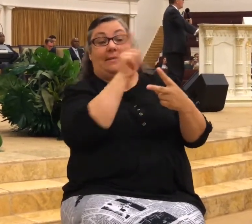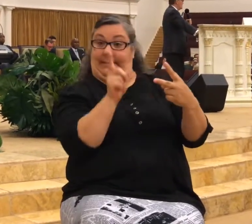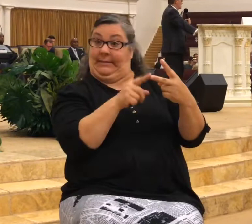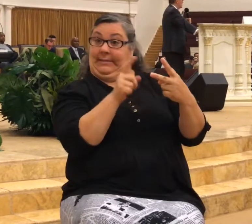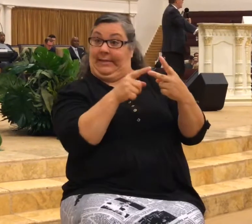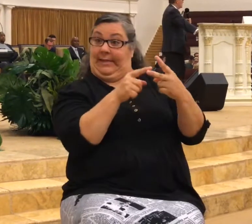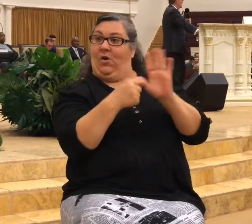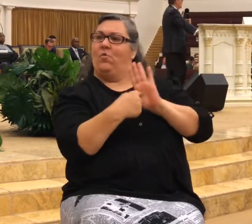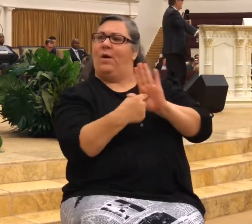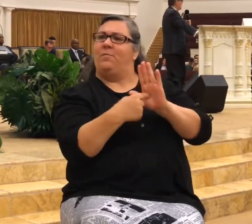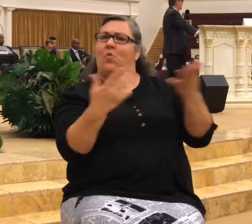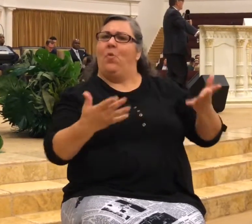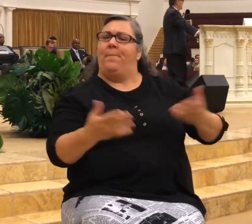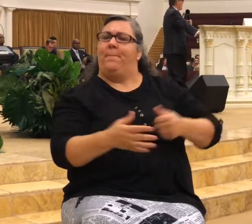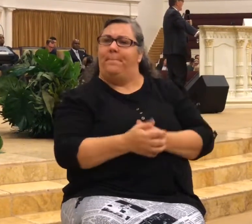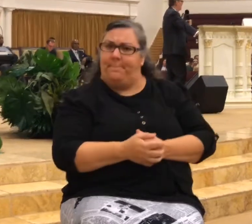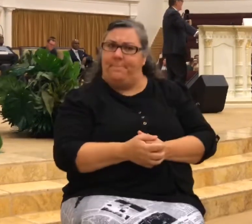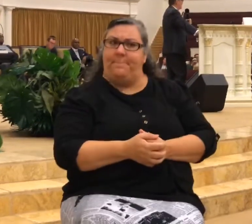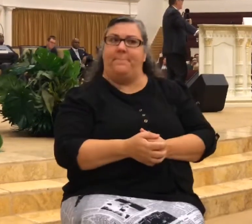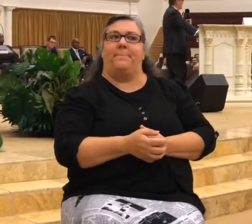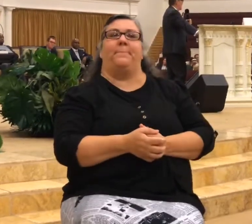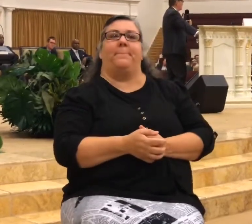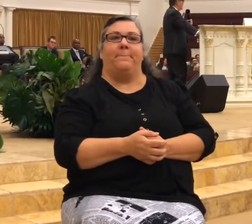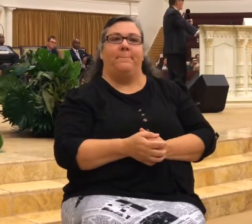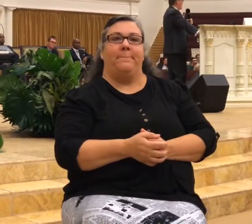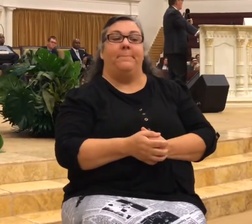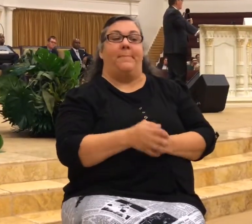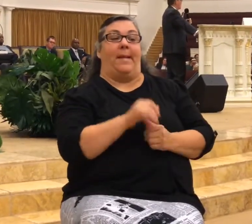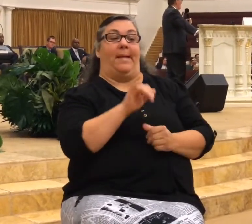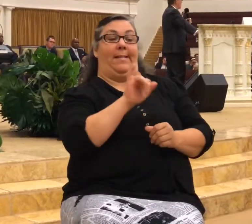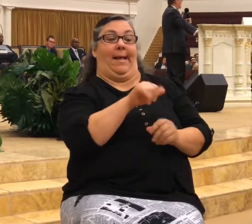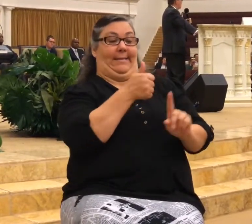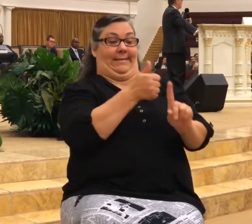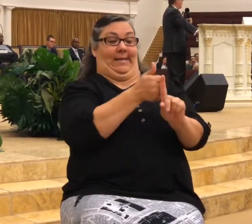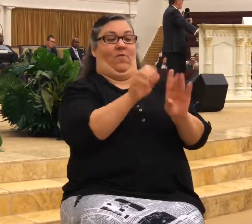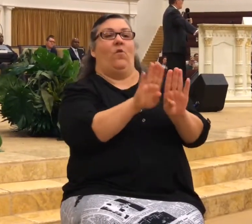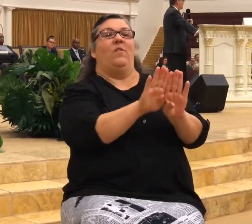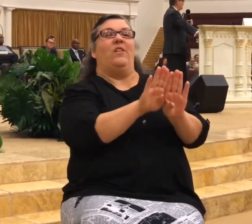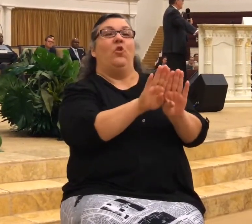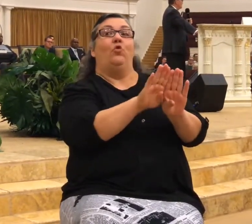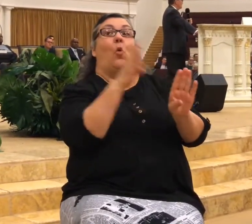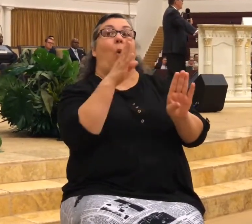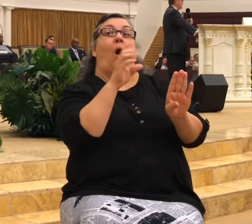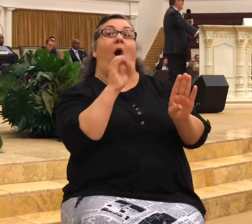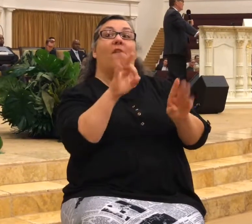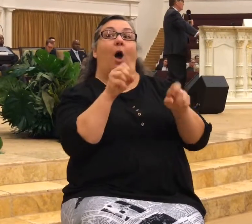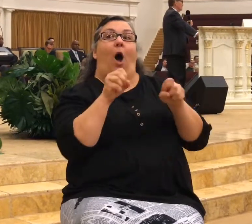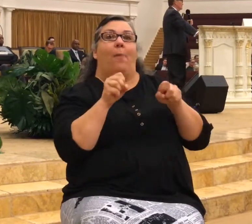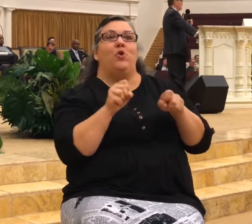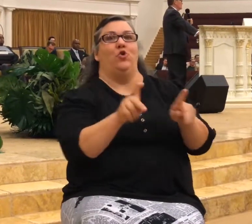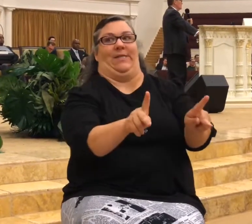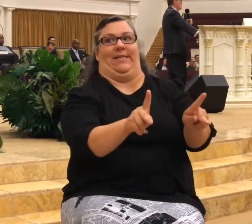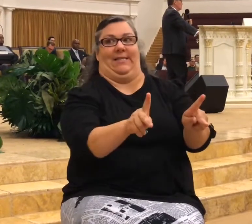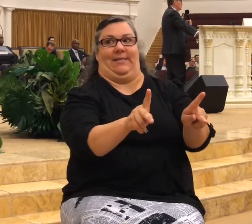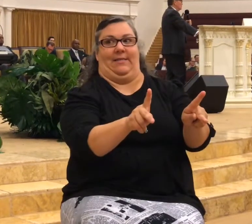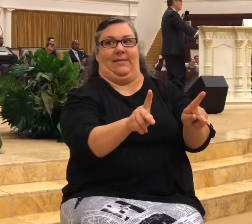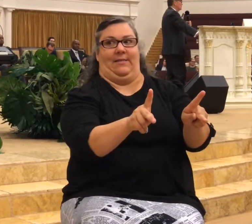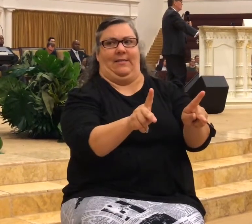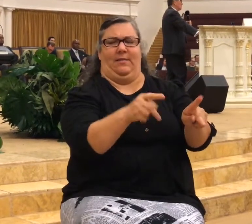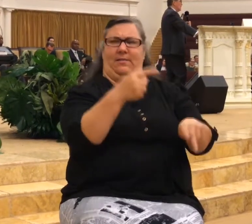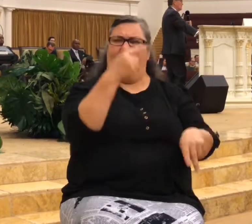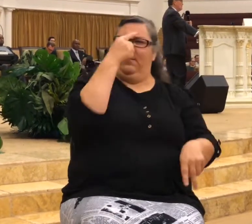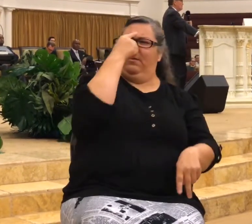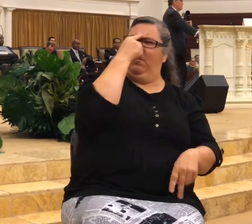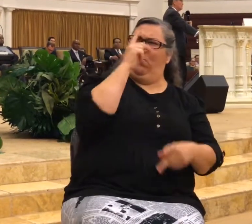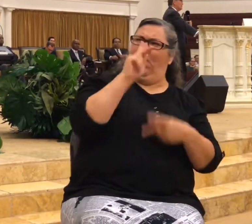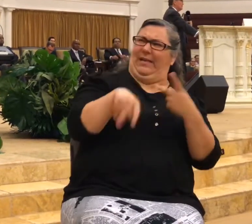it represents the fact that it was a door of opportunity. You say, well, Brother Young,